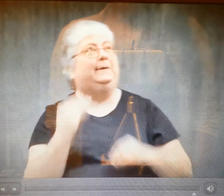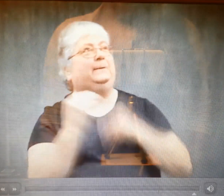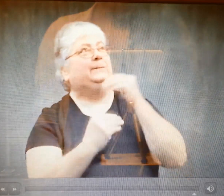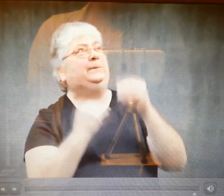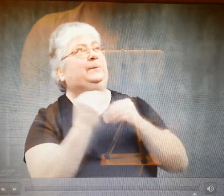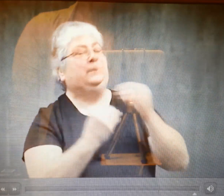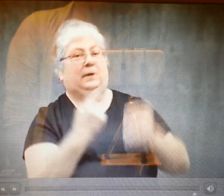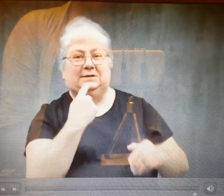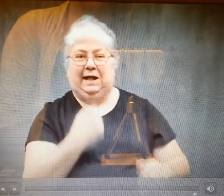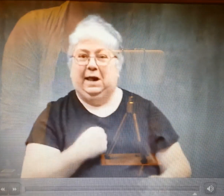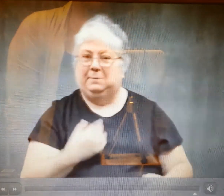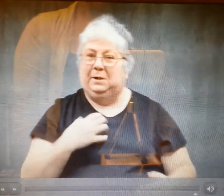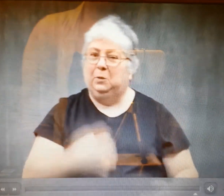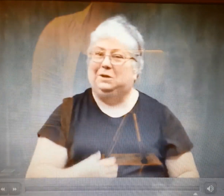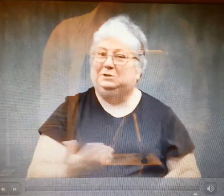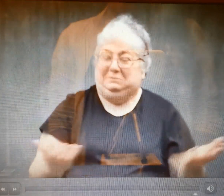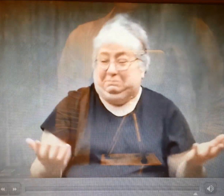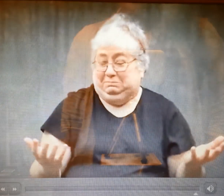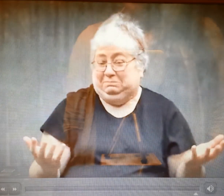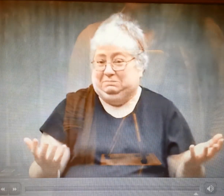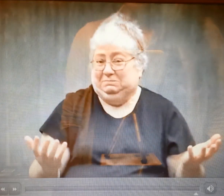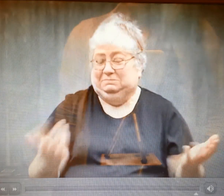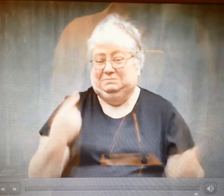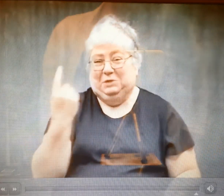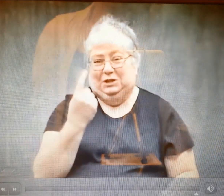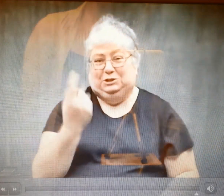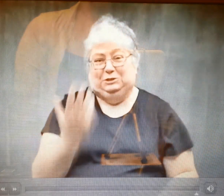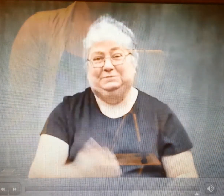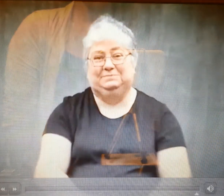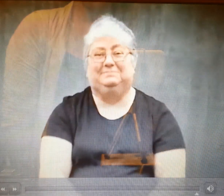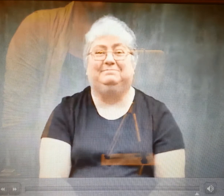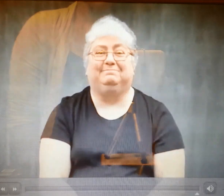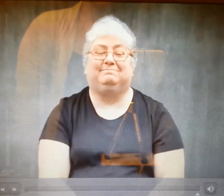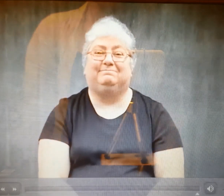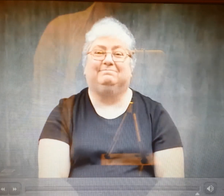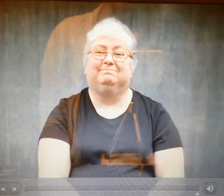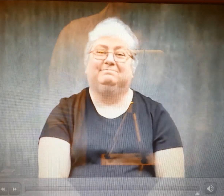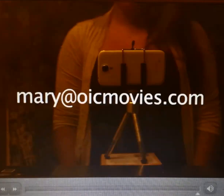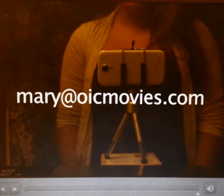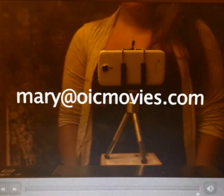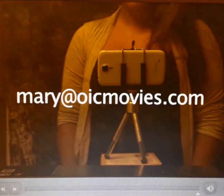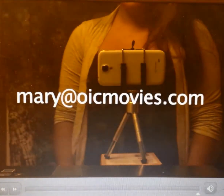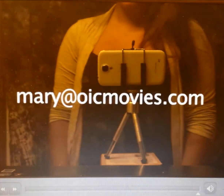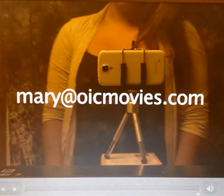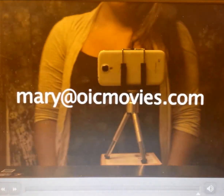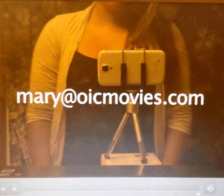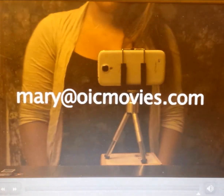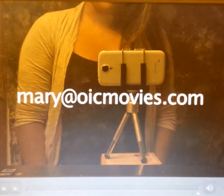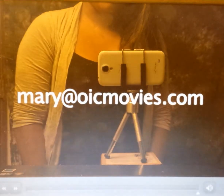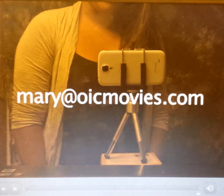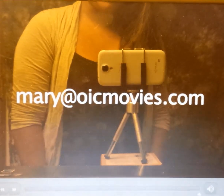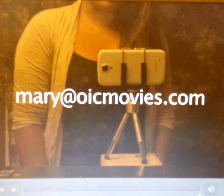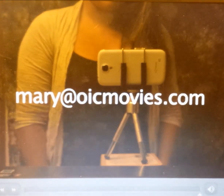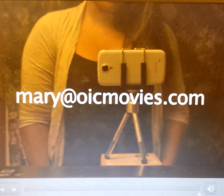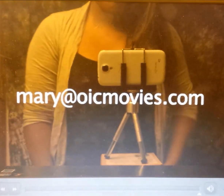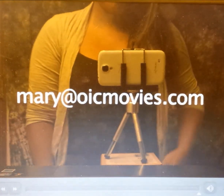I wish she had been able to communicate with me so I could have understood the fact that she might have known that I had cancer.